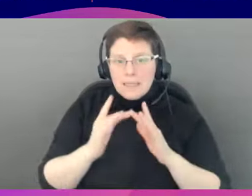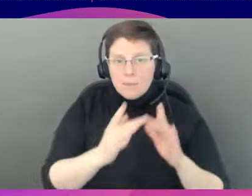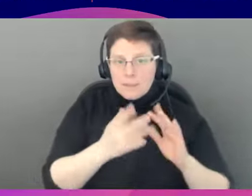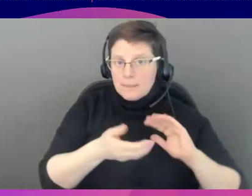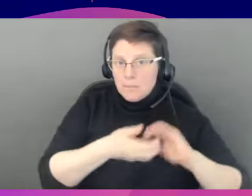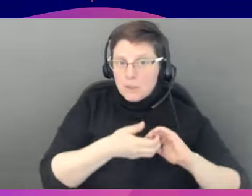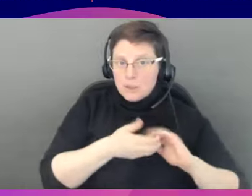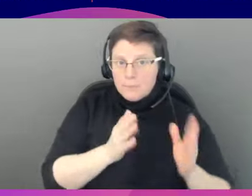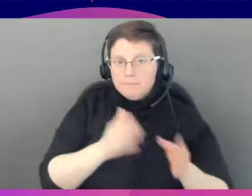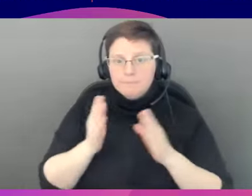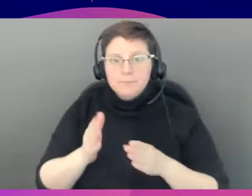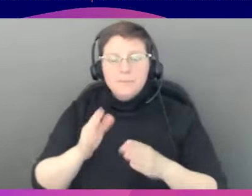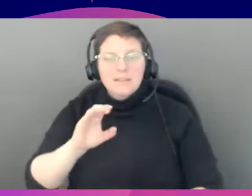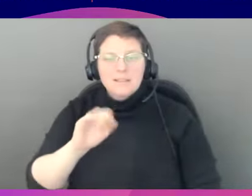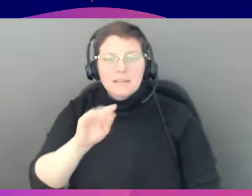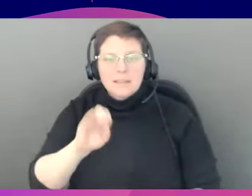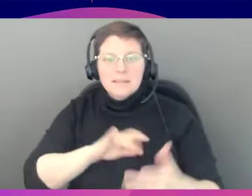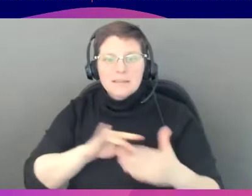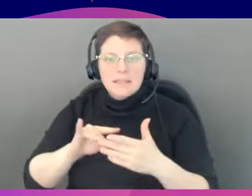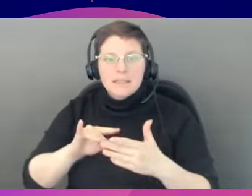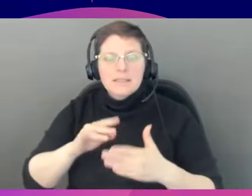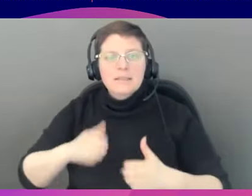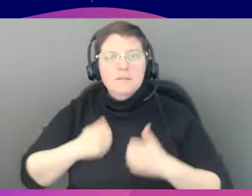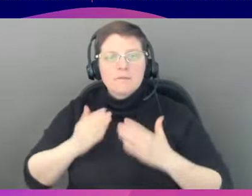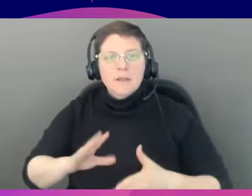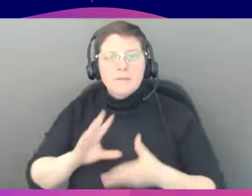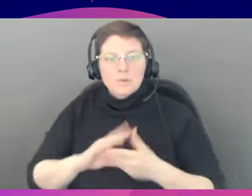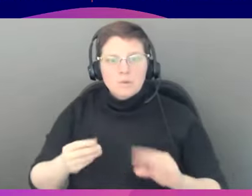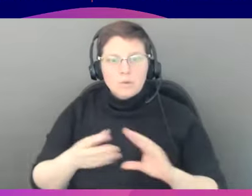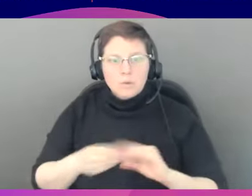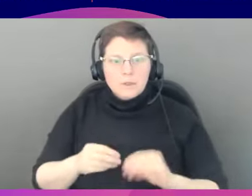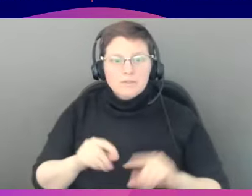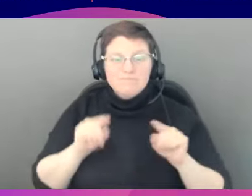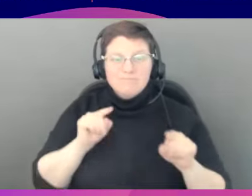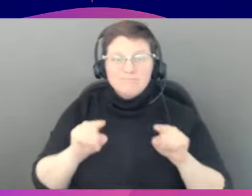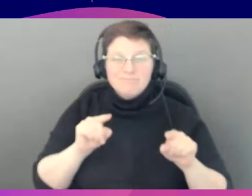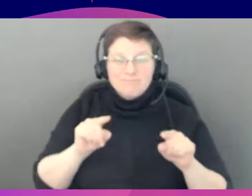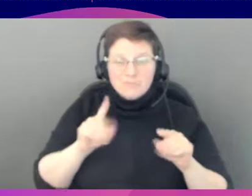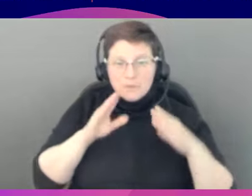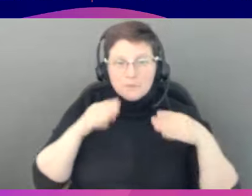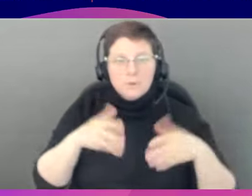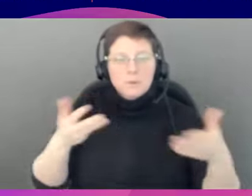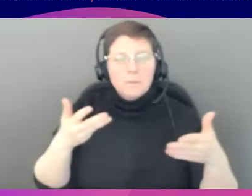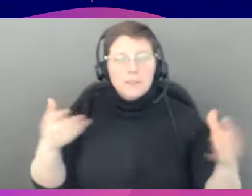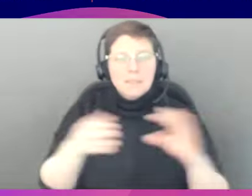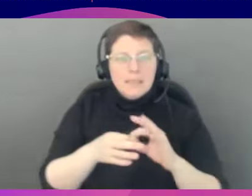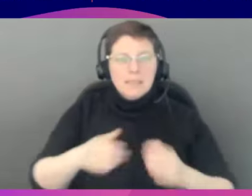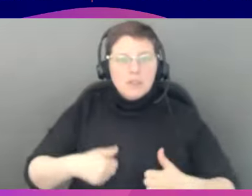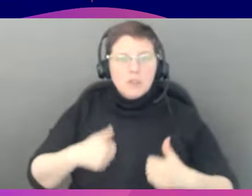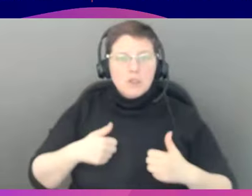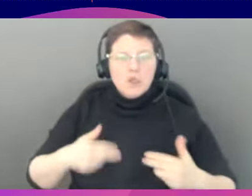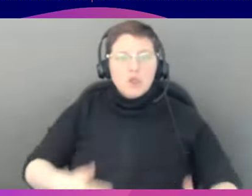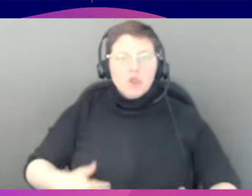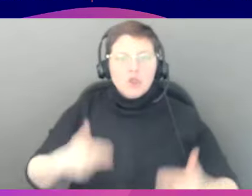and partnerships, and case studies and survivor stories. These 2 building blocks focus on connecting human